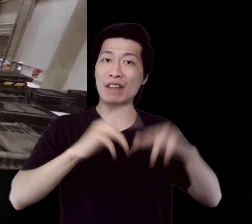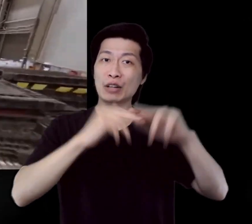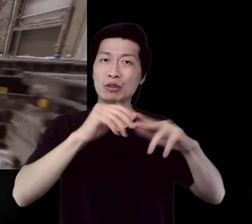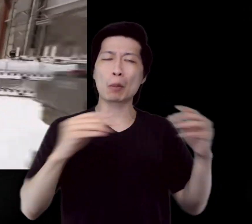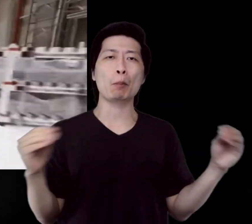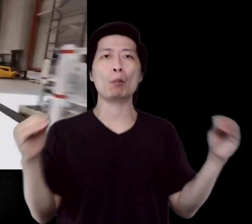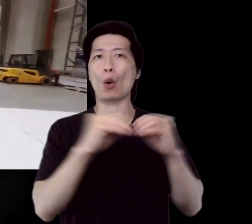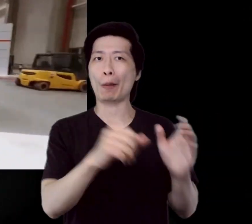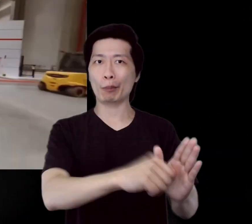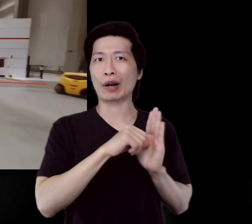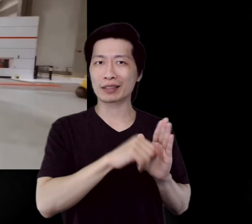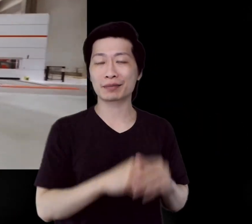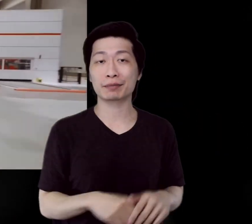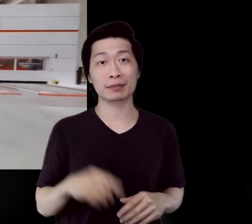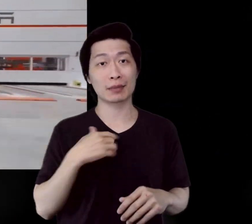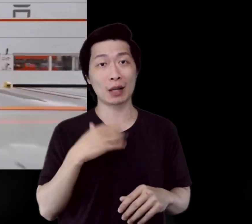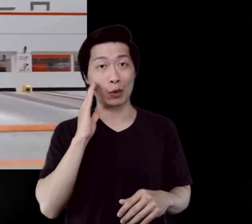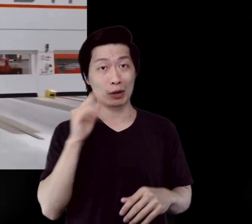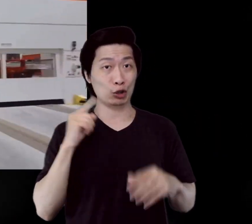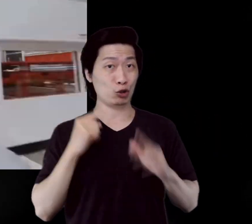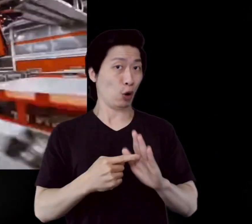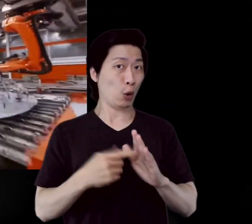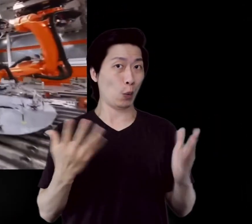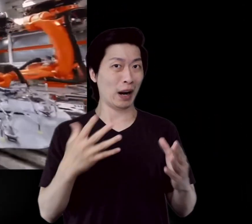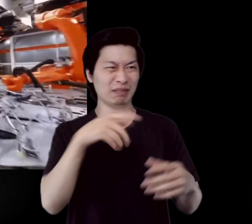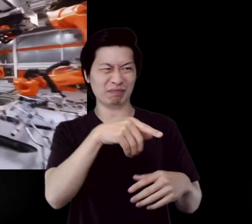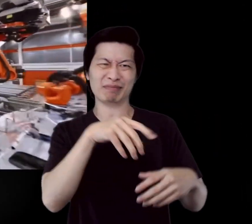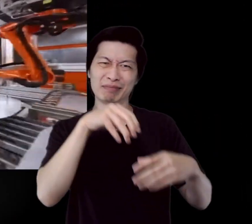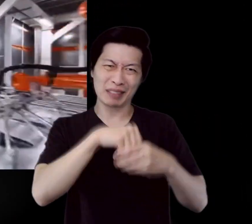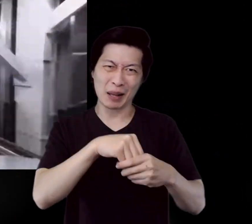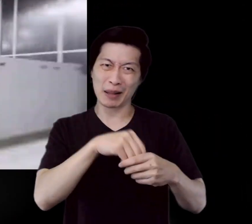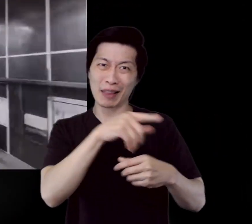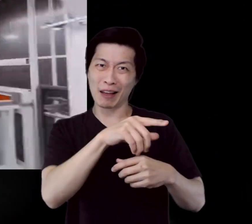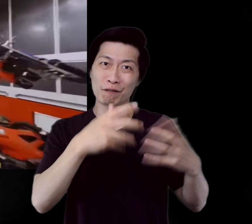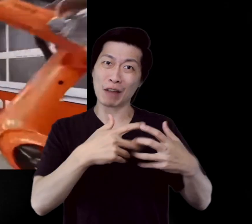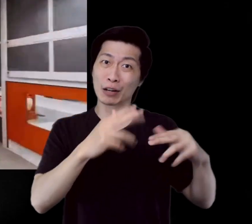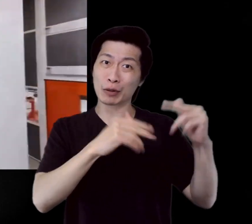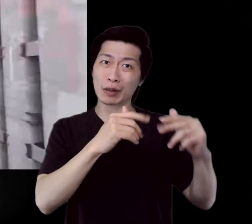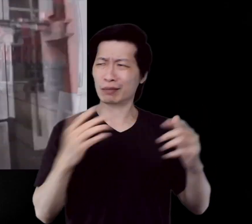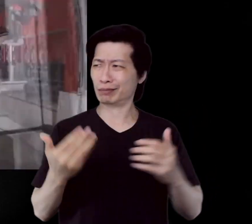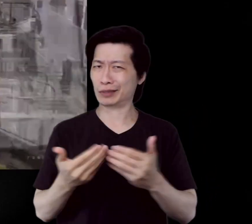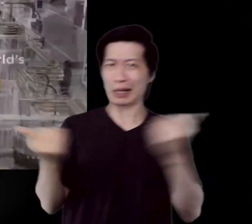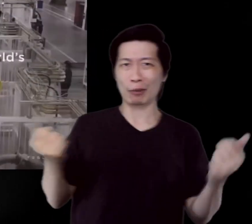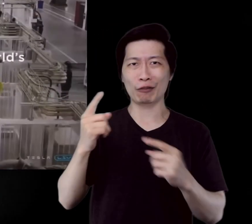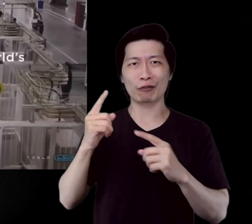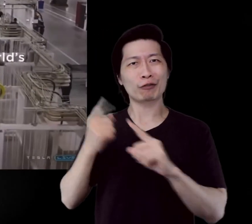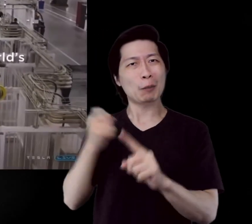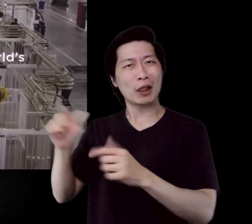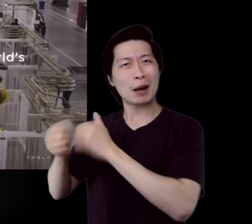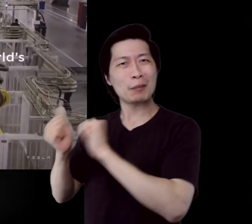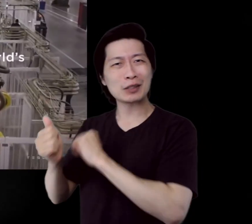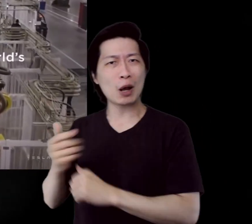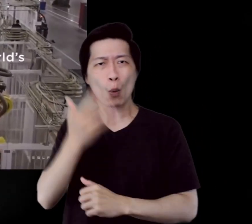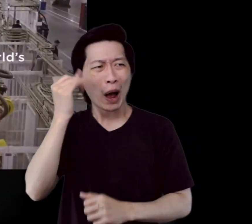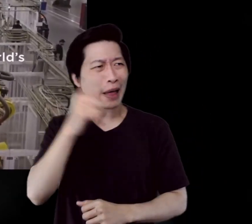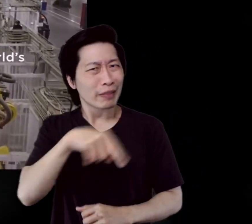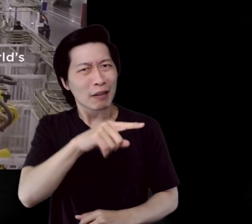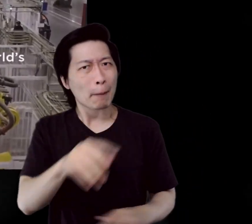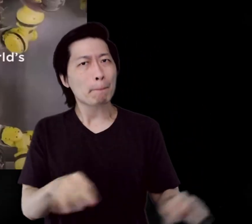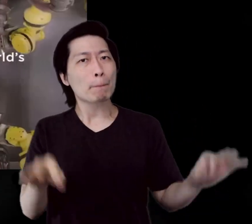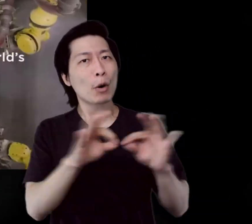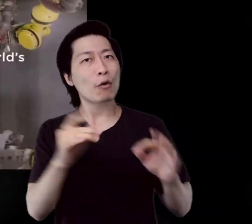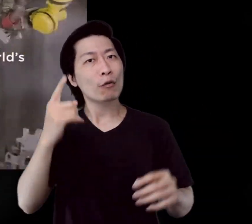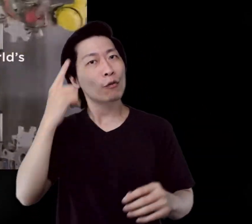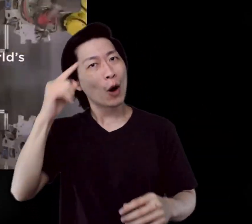what sets Tesla's factories apart from all others and why they are so important for our future. You're going to be